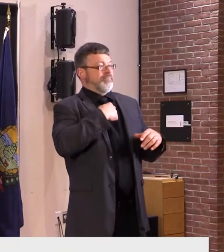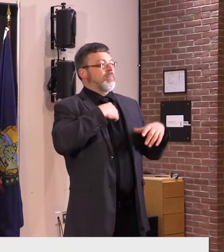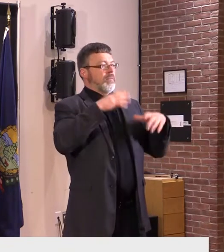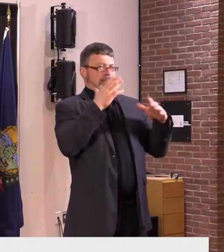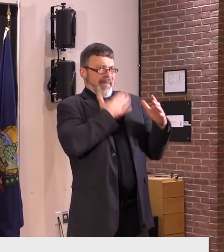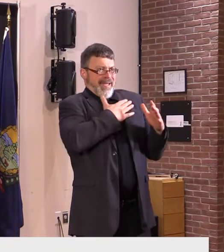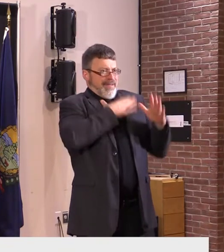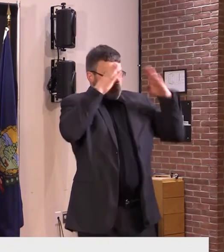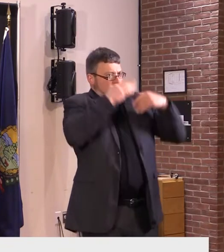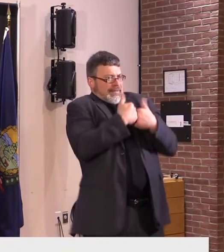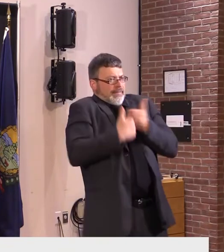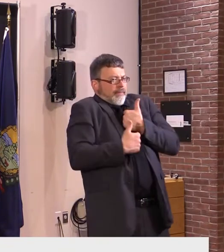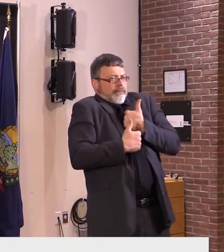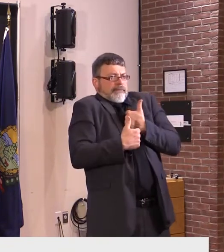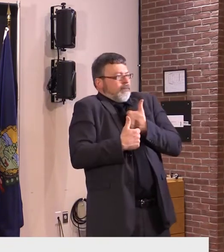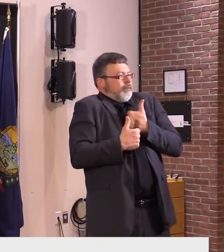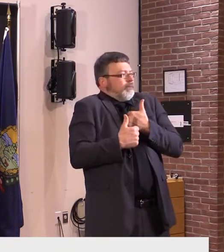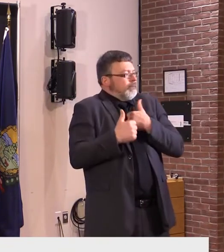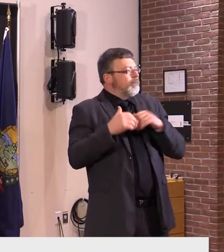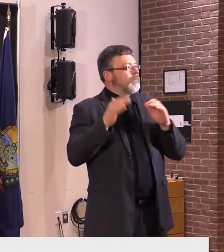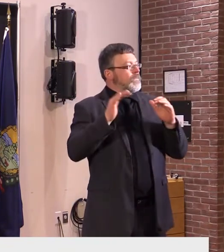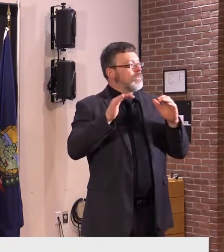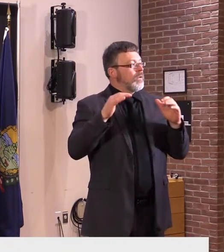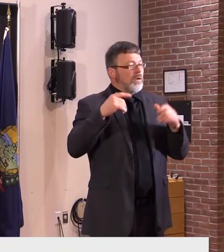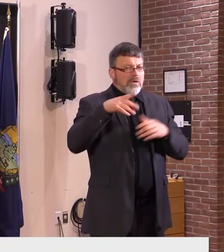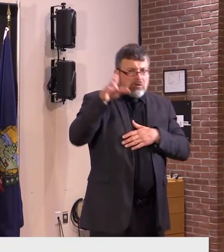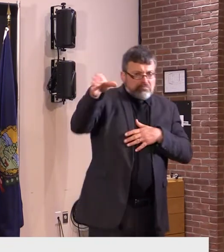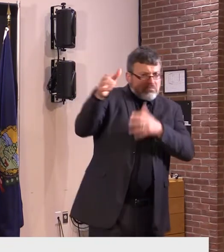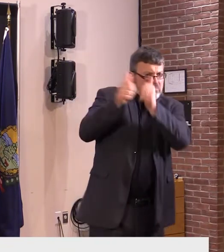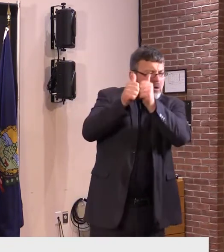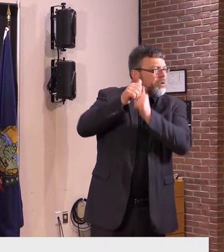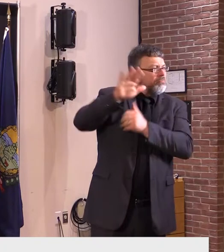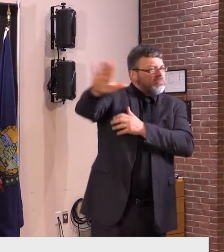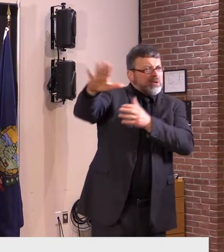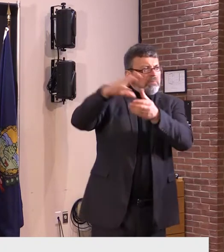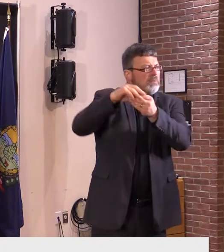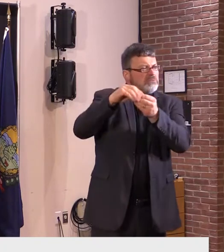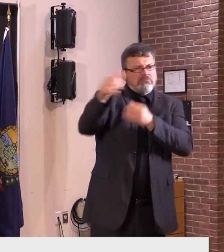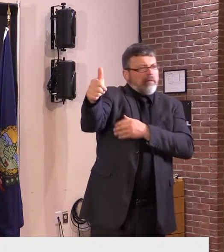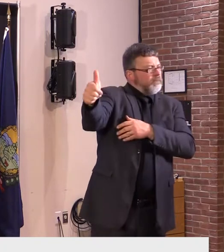surfaces. I don't believe I've ever had a race